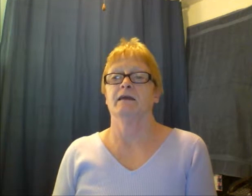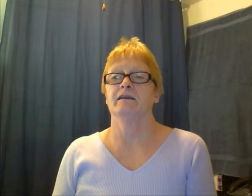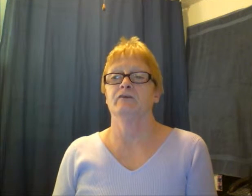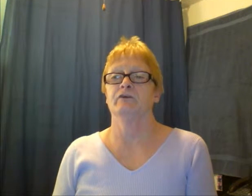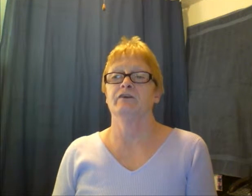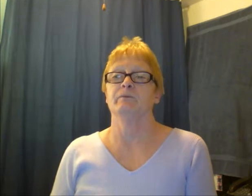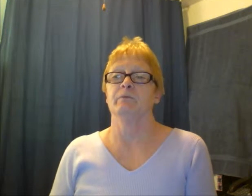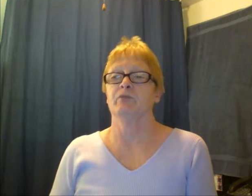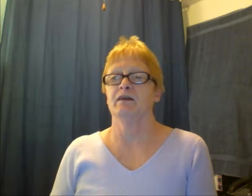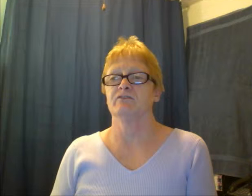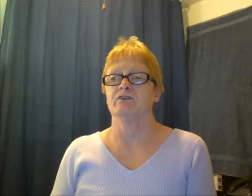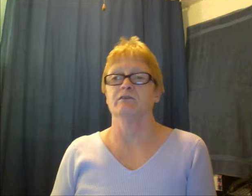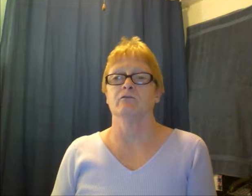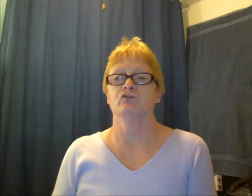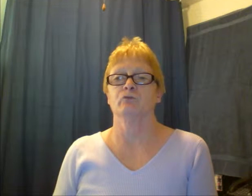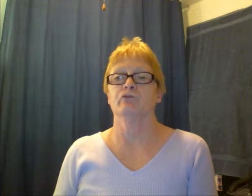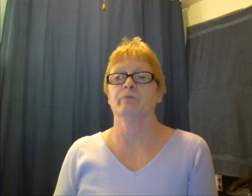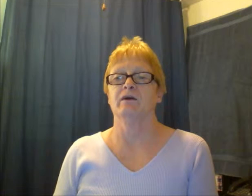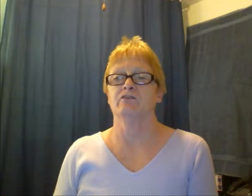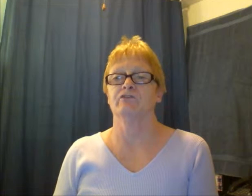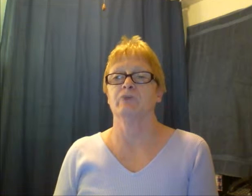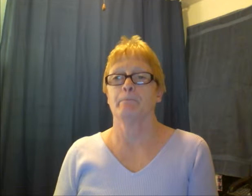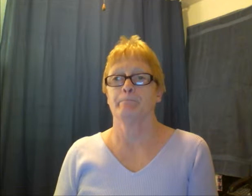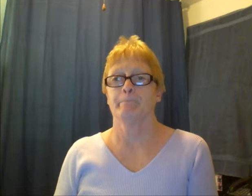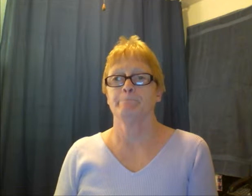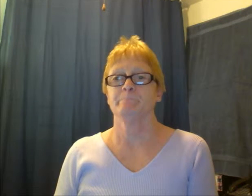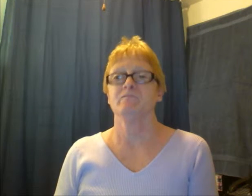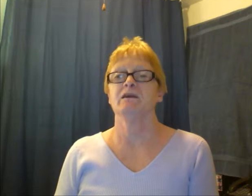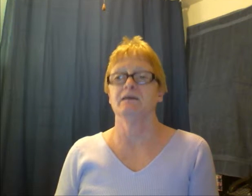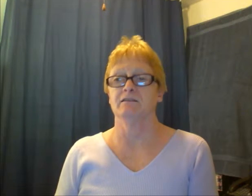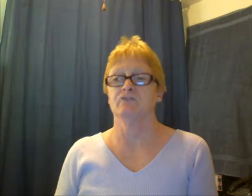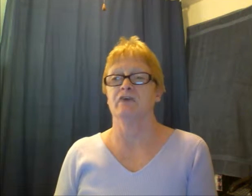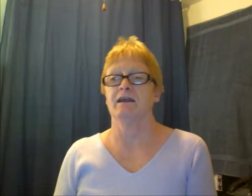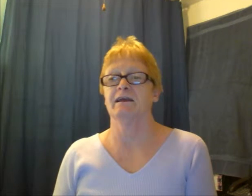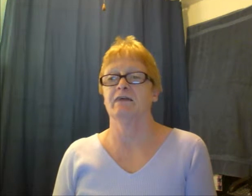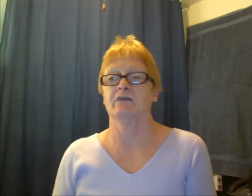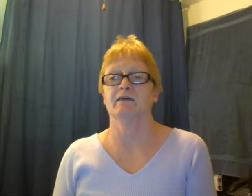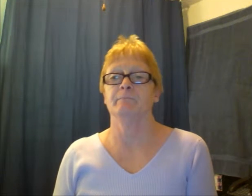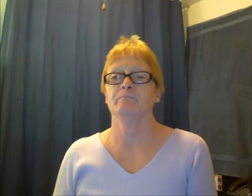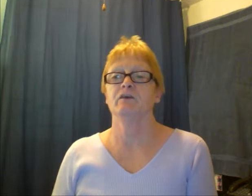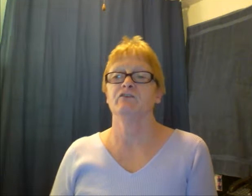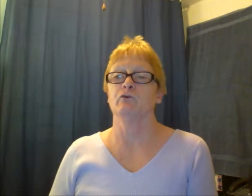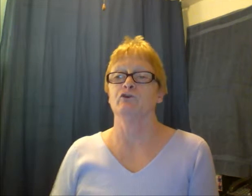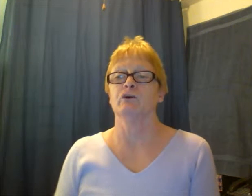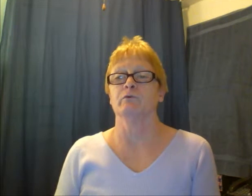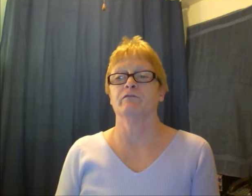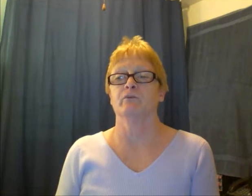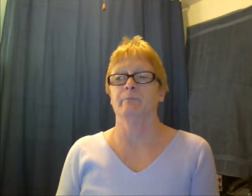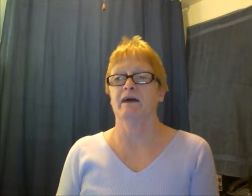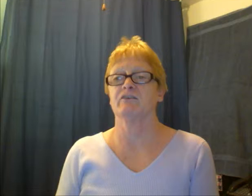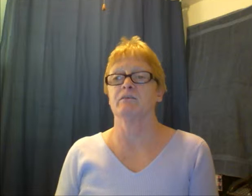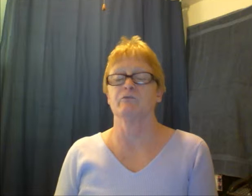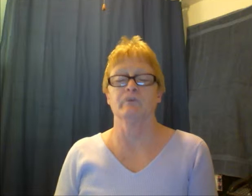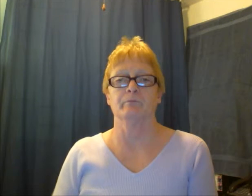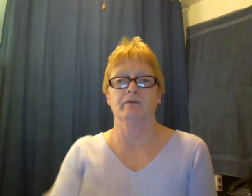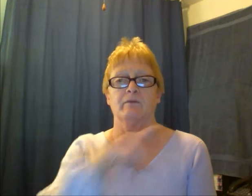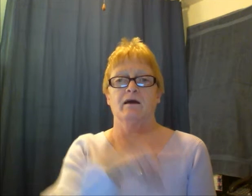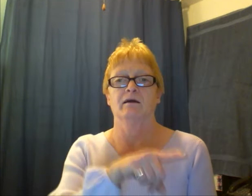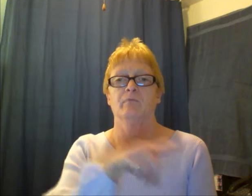do need to be placed in the virtual space in the signing area so you can refer back to them simply by